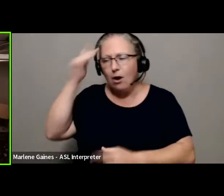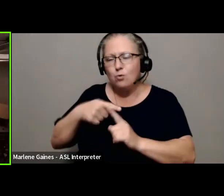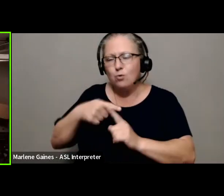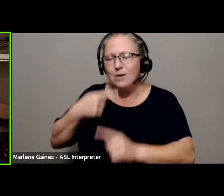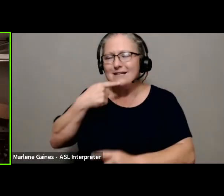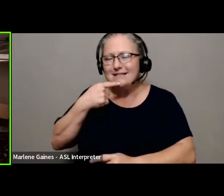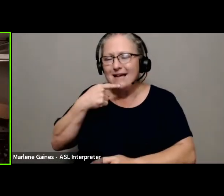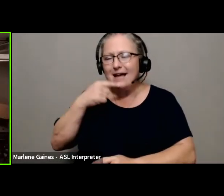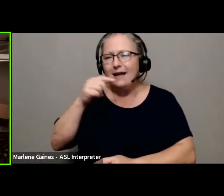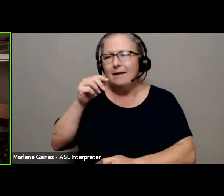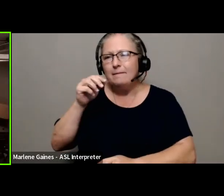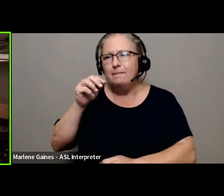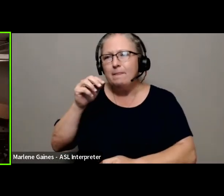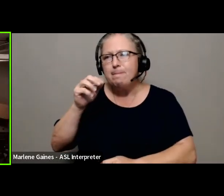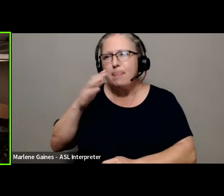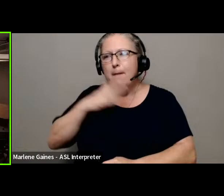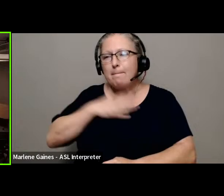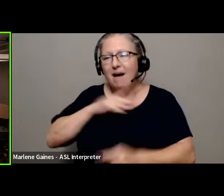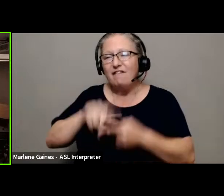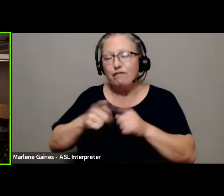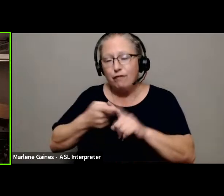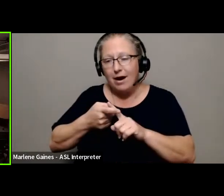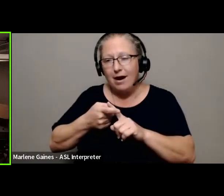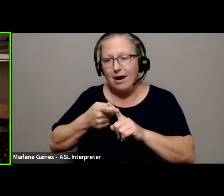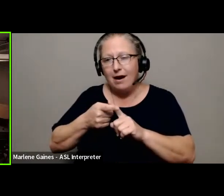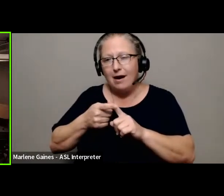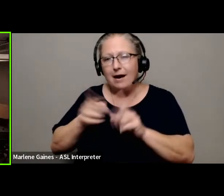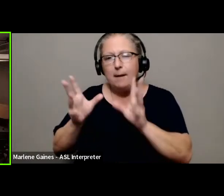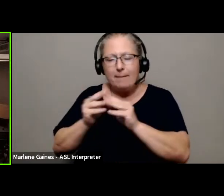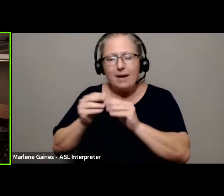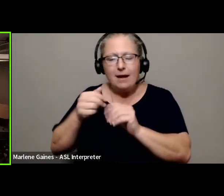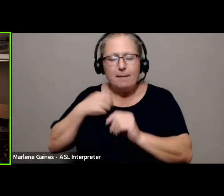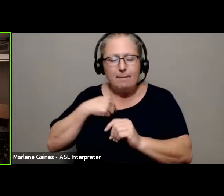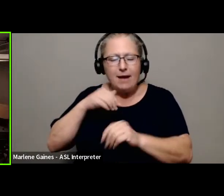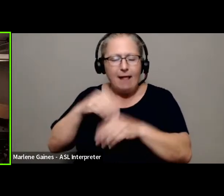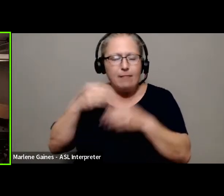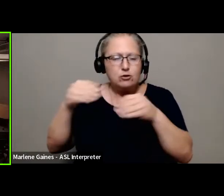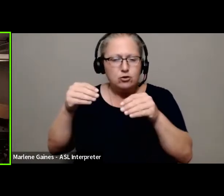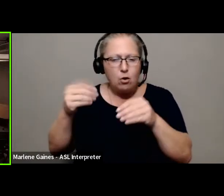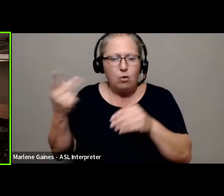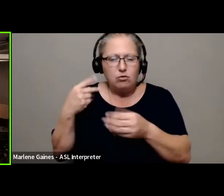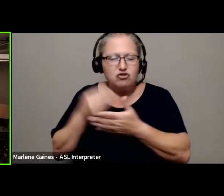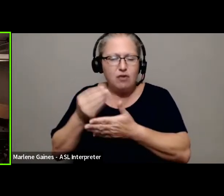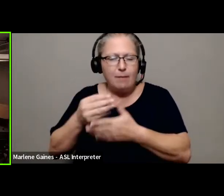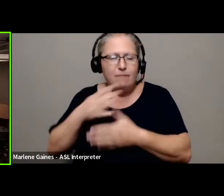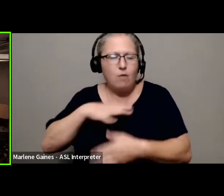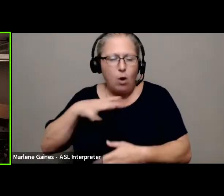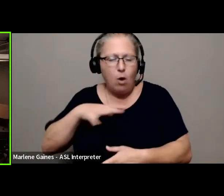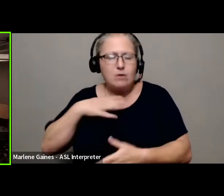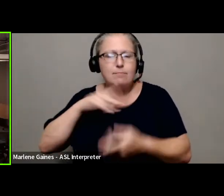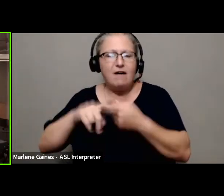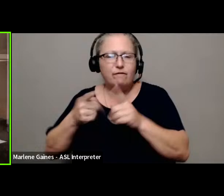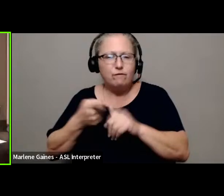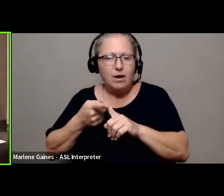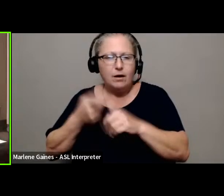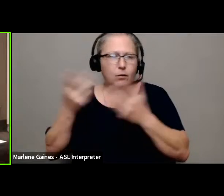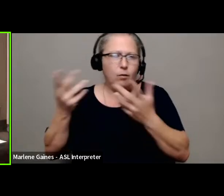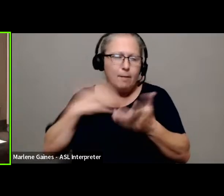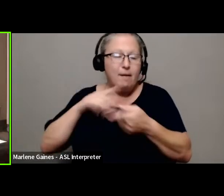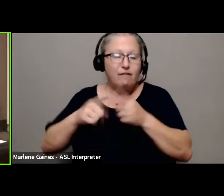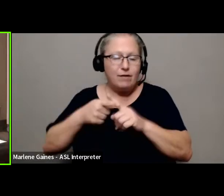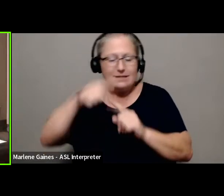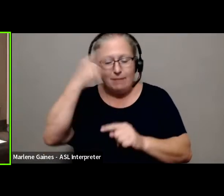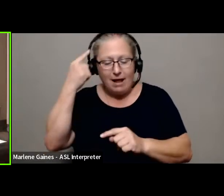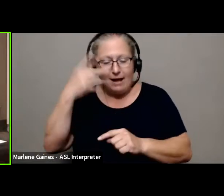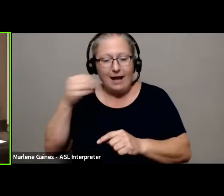that my friend, I had her meet me at a store. We were shopping for clothes, and my friend's